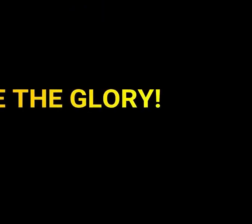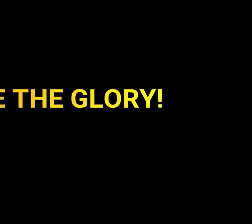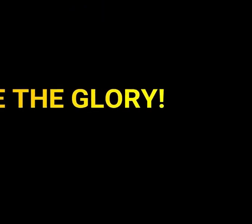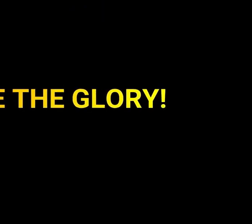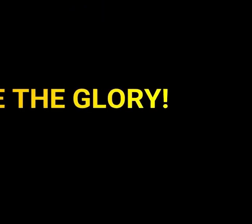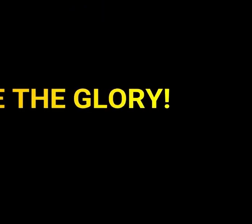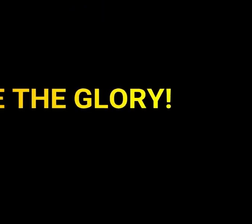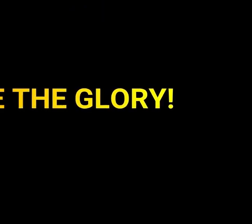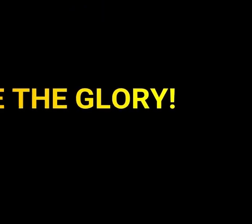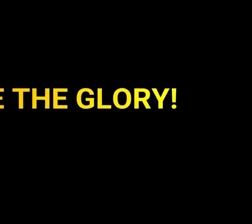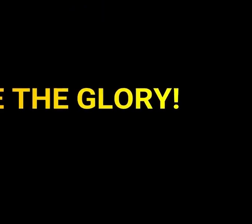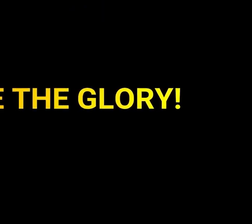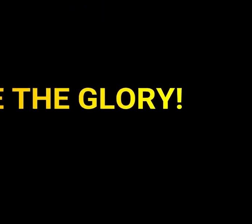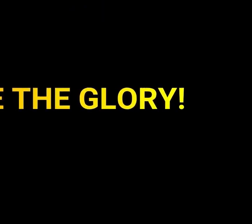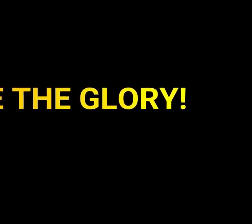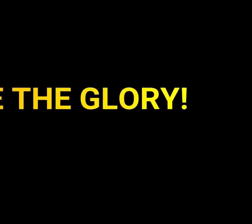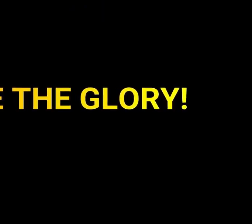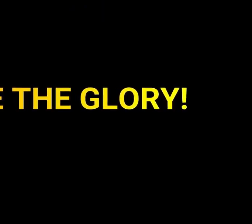Thank you for watching. you